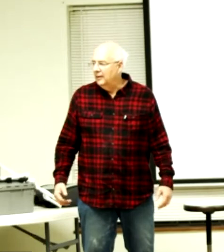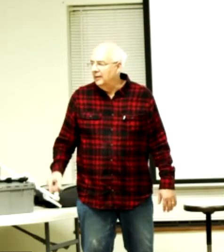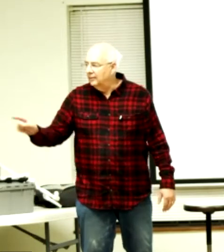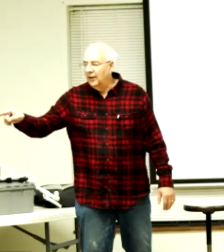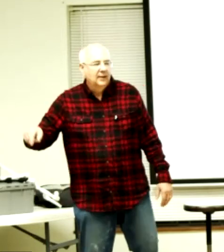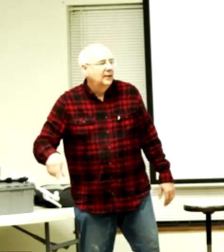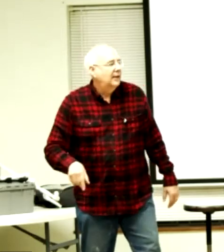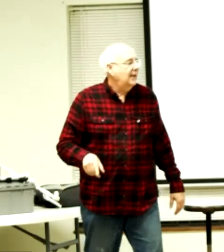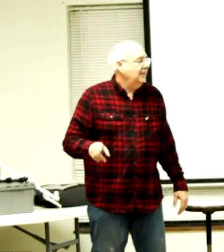Oh, sorry.